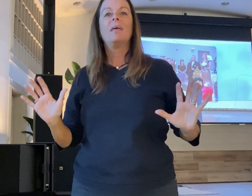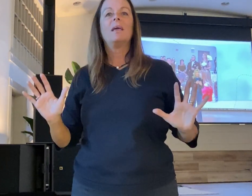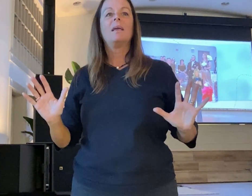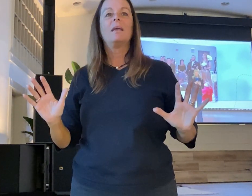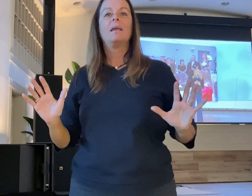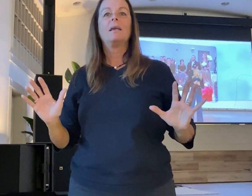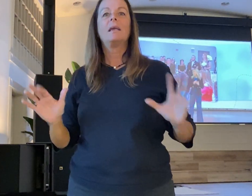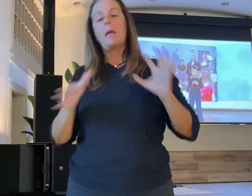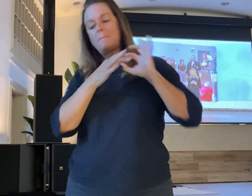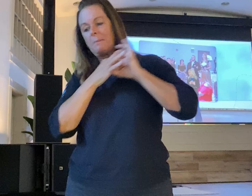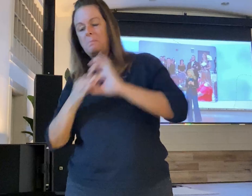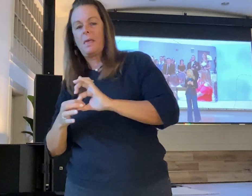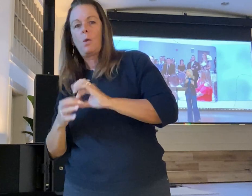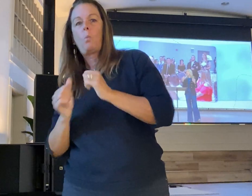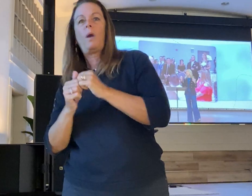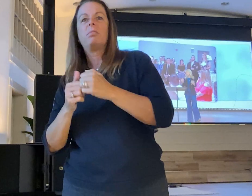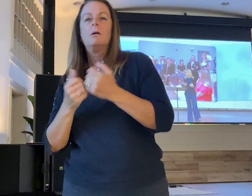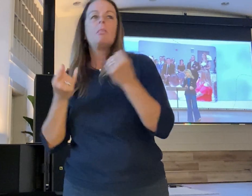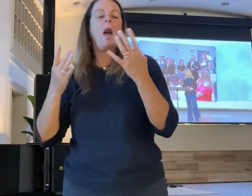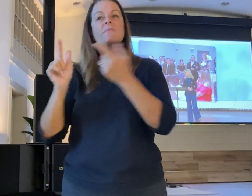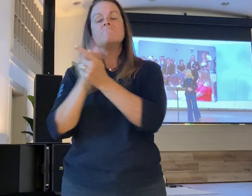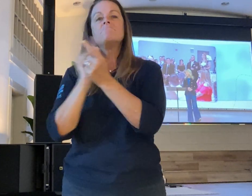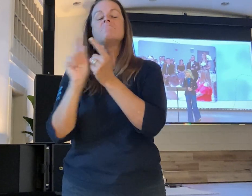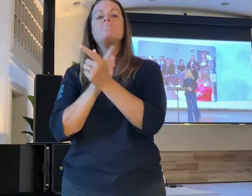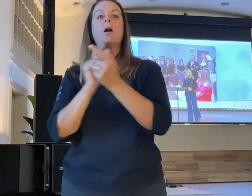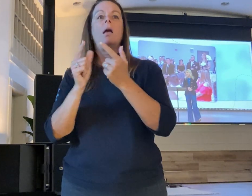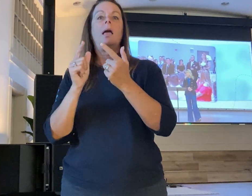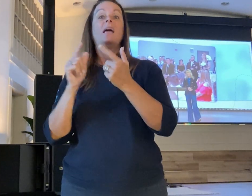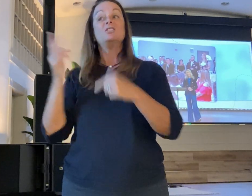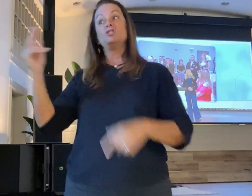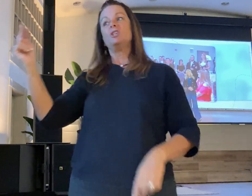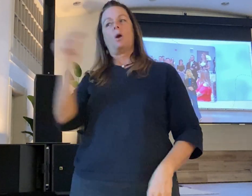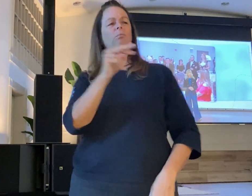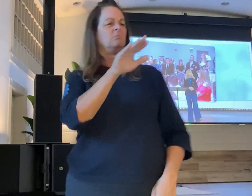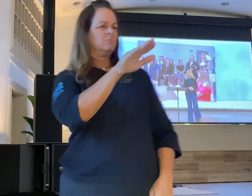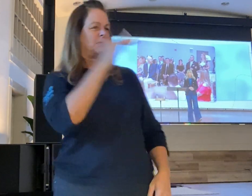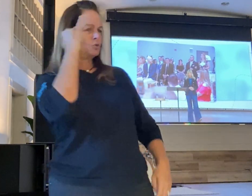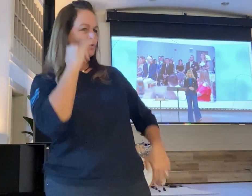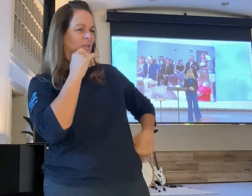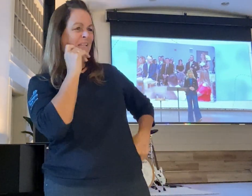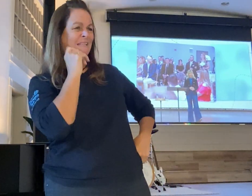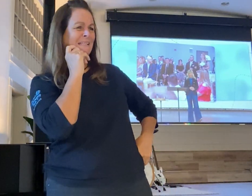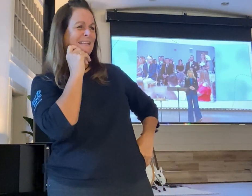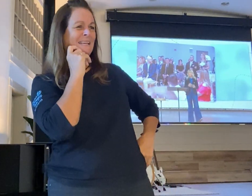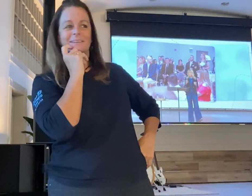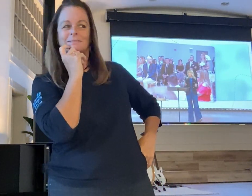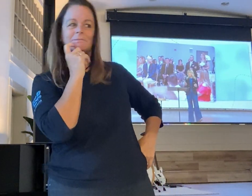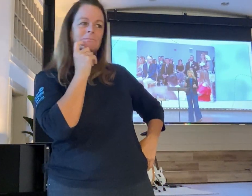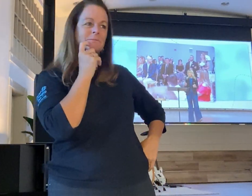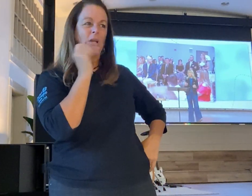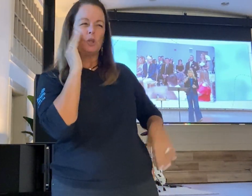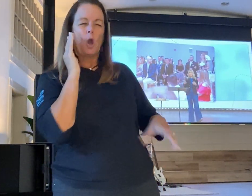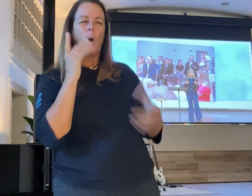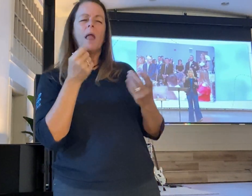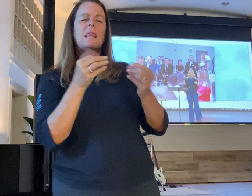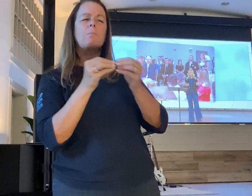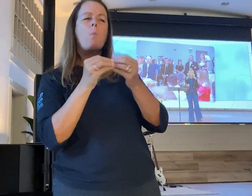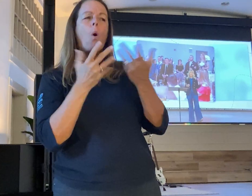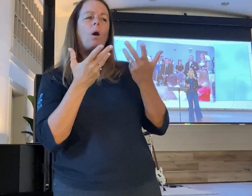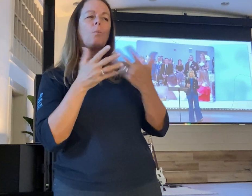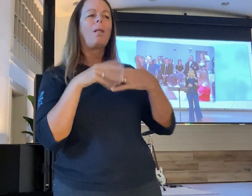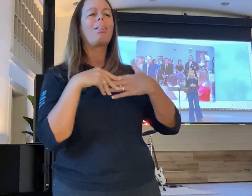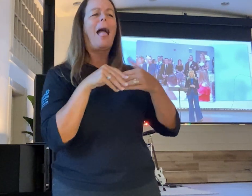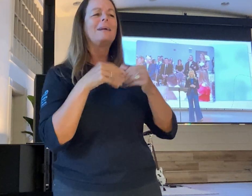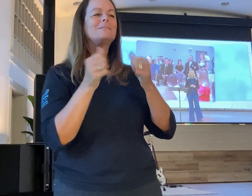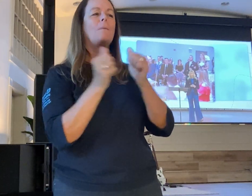to me. But she had a front row seat of a lot of my parenting mistakes. Now she's a parent, and I hope that there's some mistakes that she doesn't